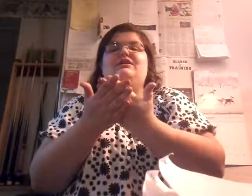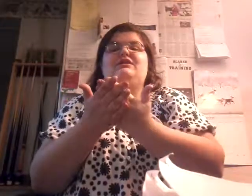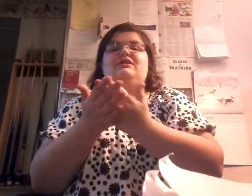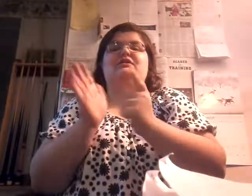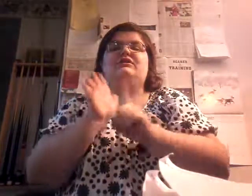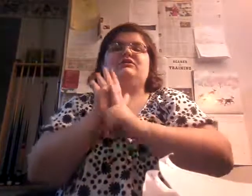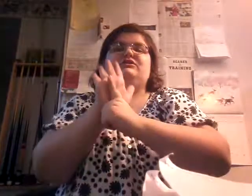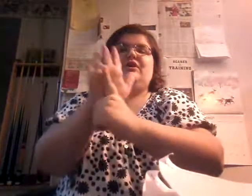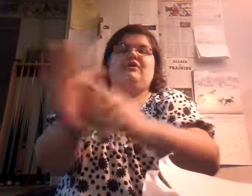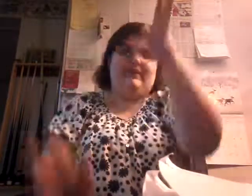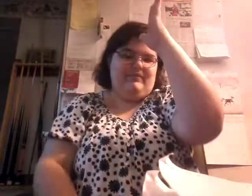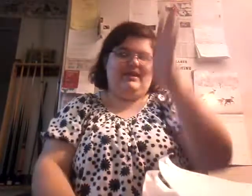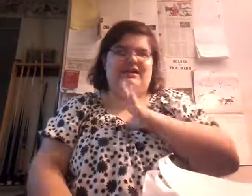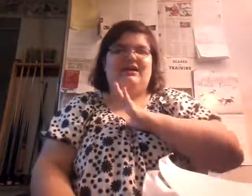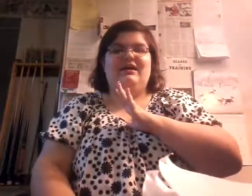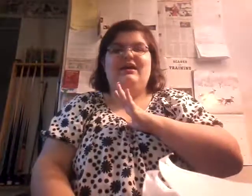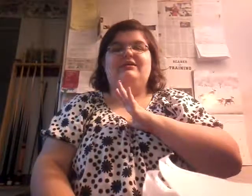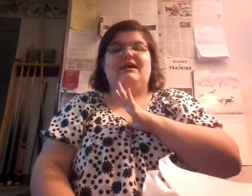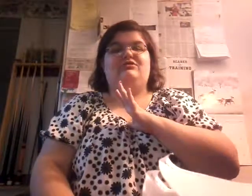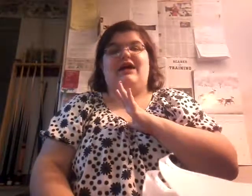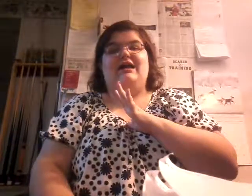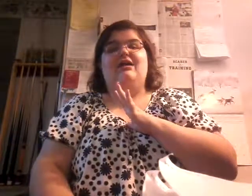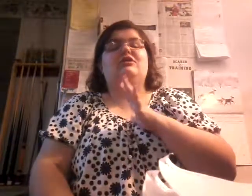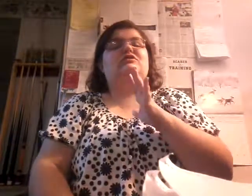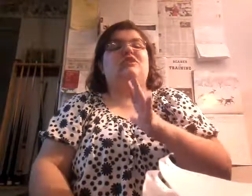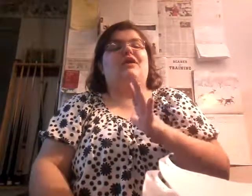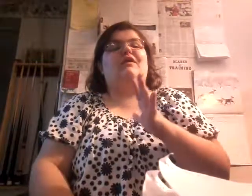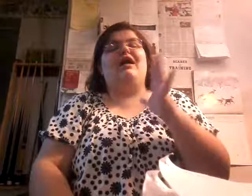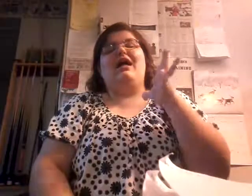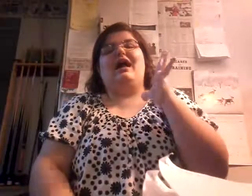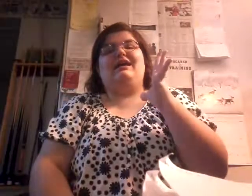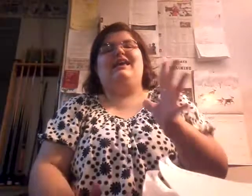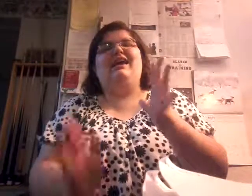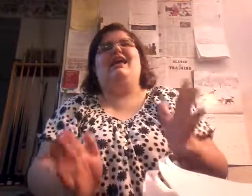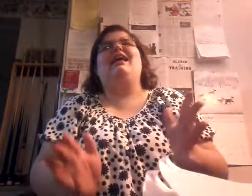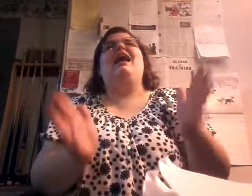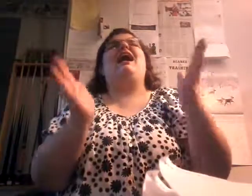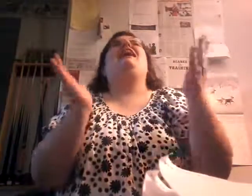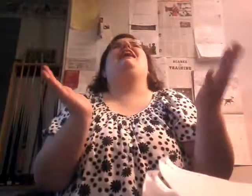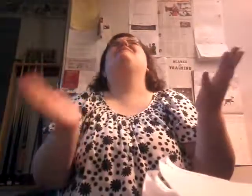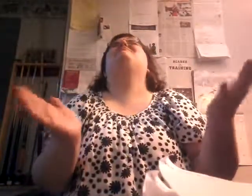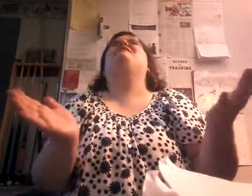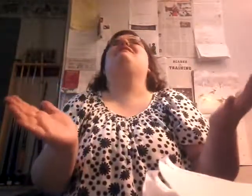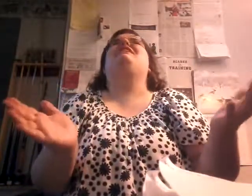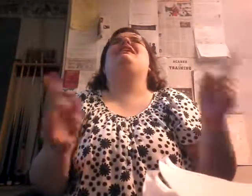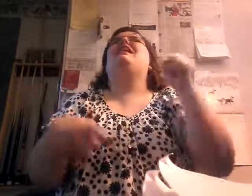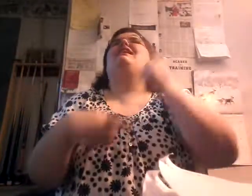Greatest Showman soundtrack. So I absolutely